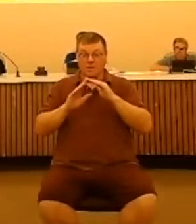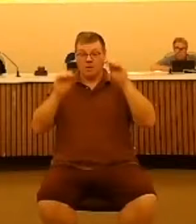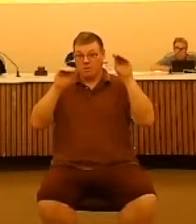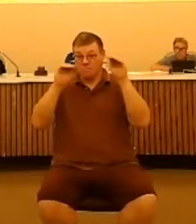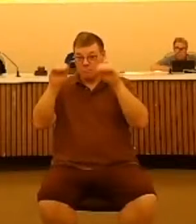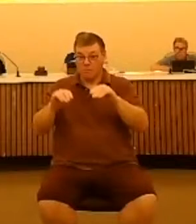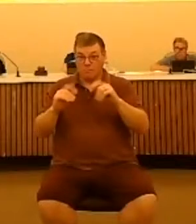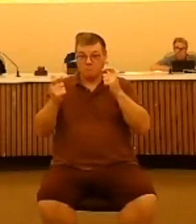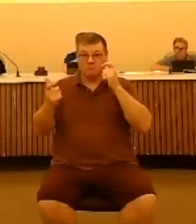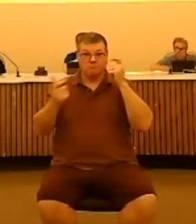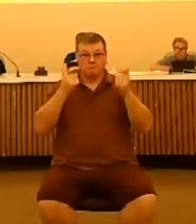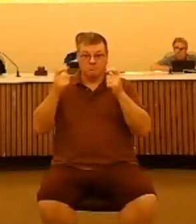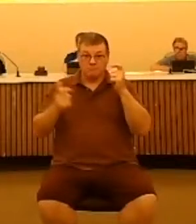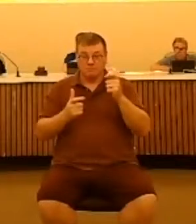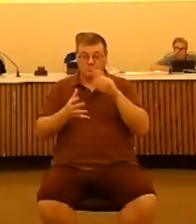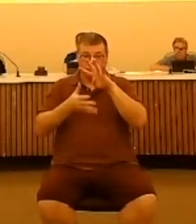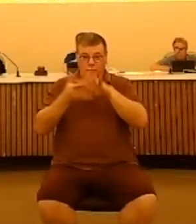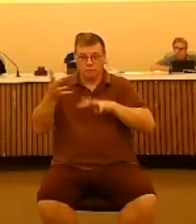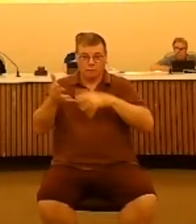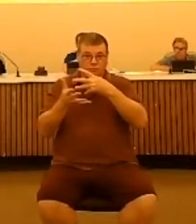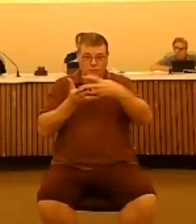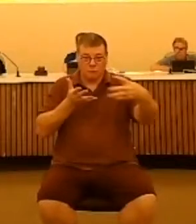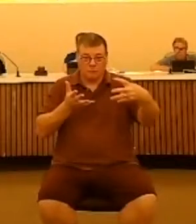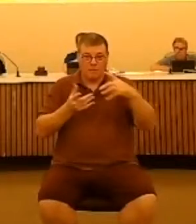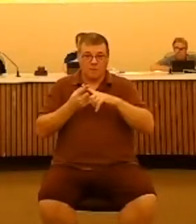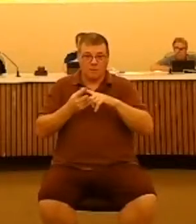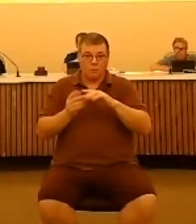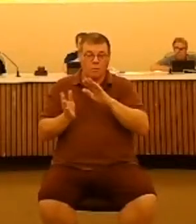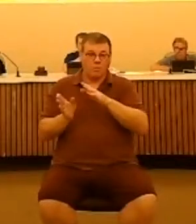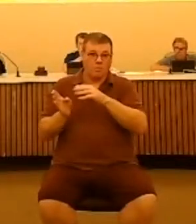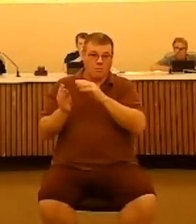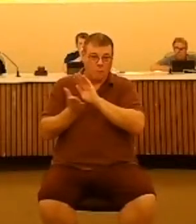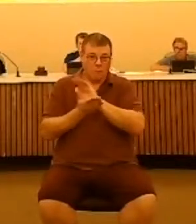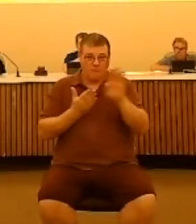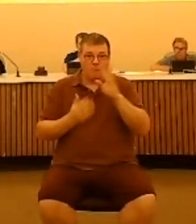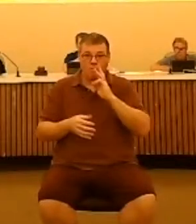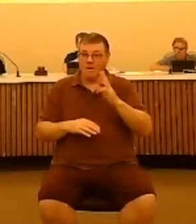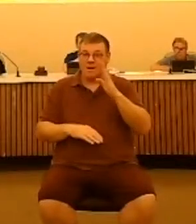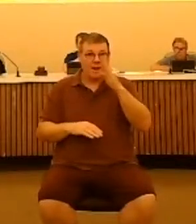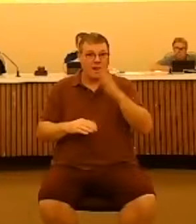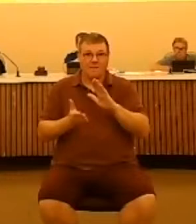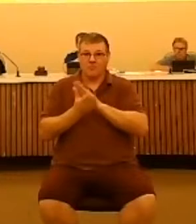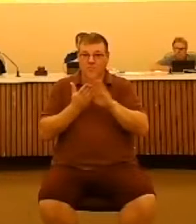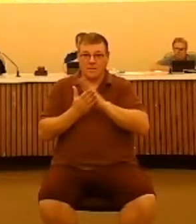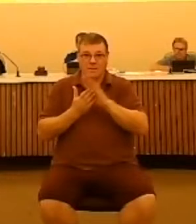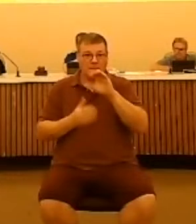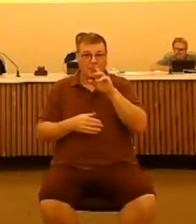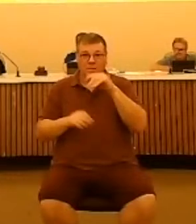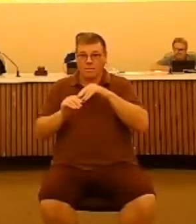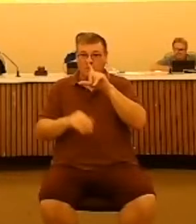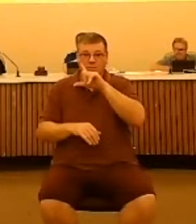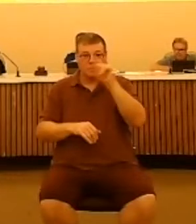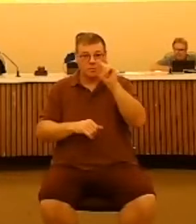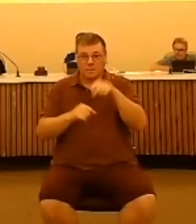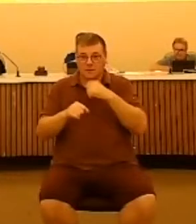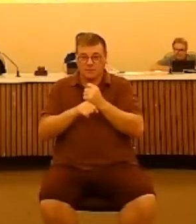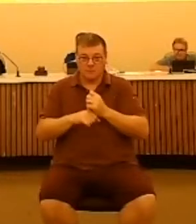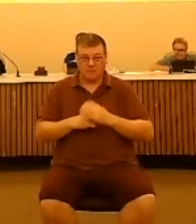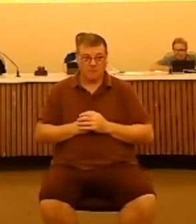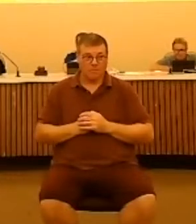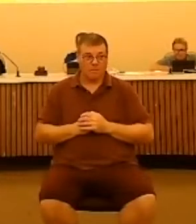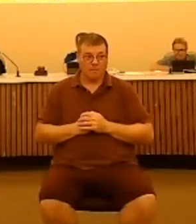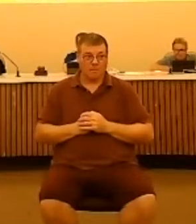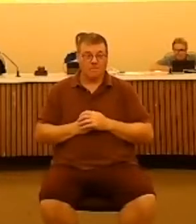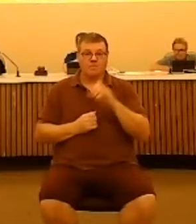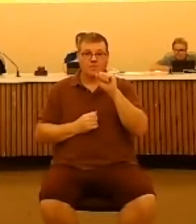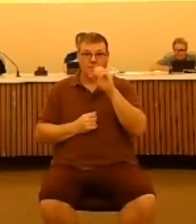big grate to take off the water. It hasn't been cleaned out in 20 years, I would say at least.